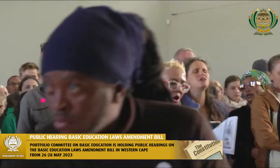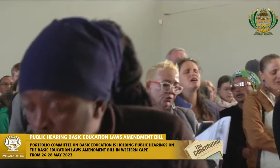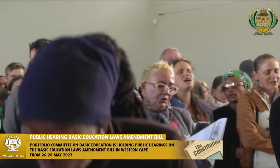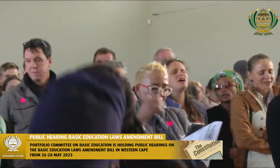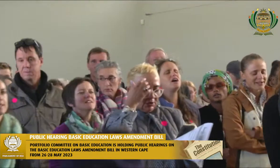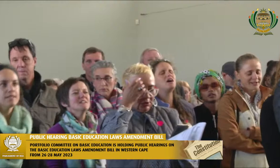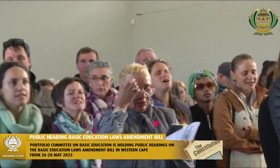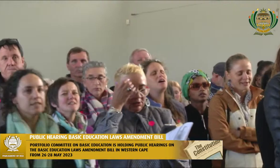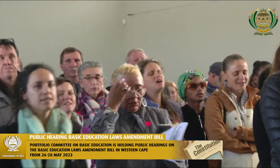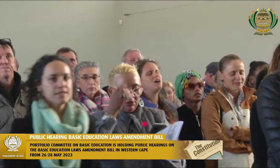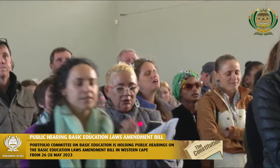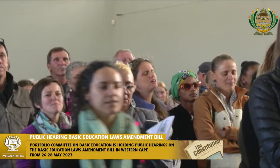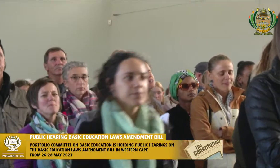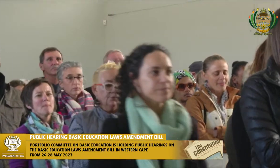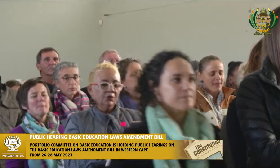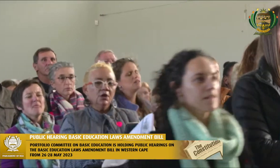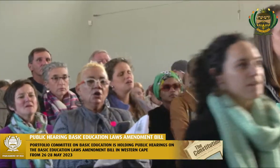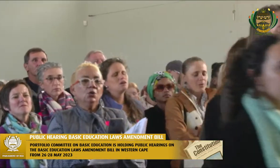glory.